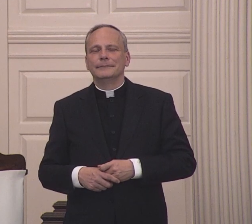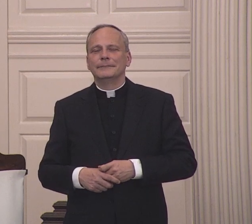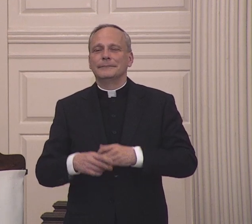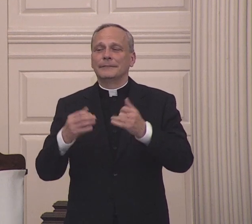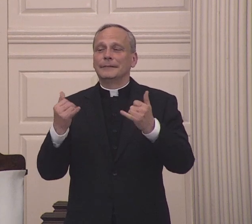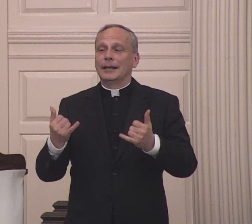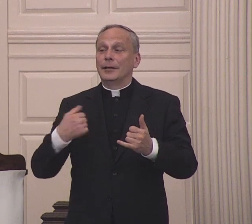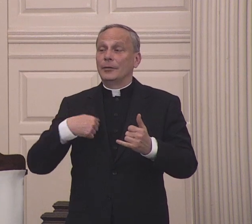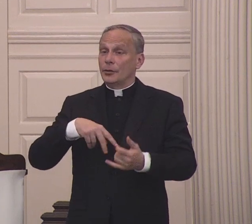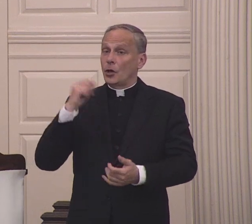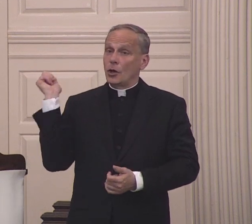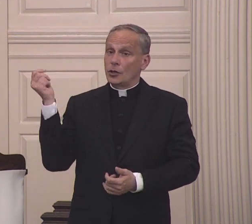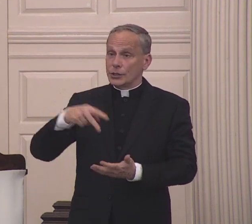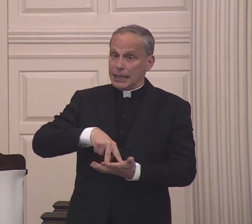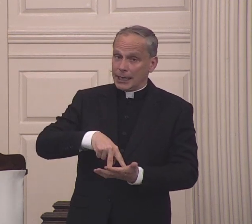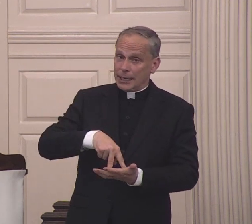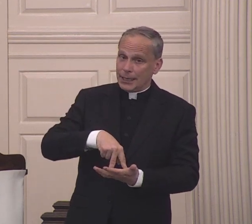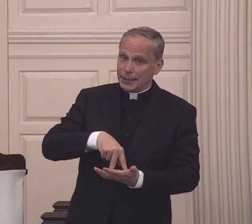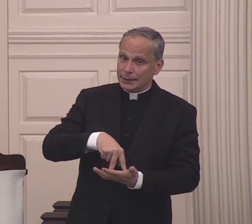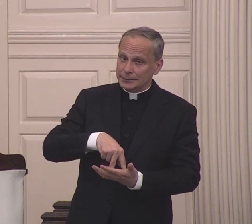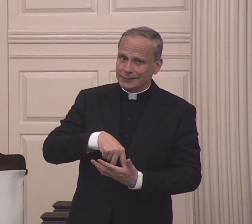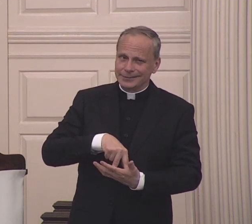May we all stand.